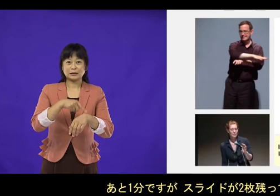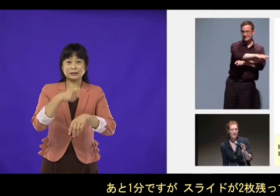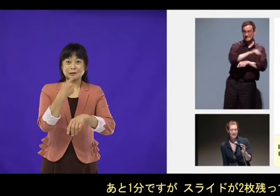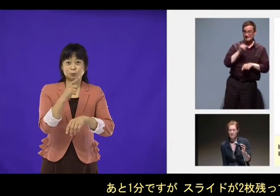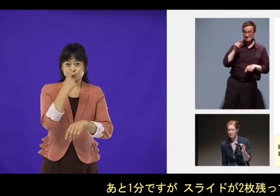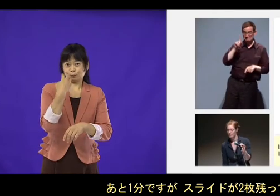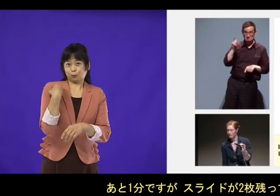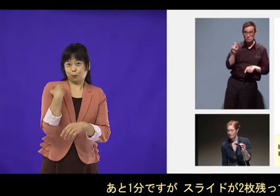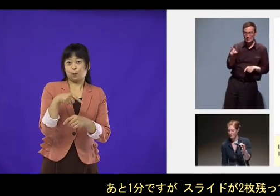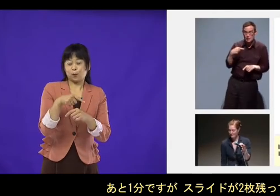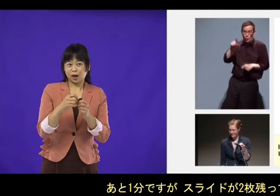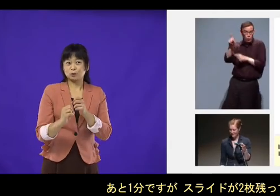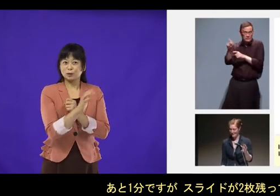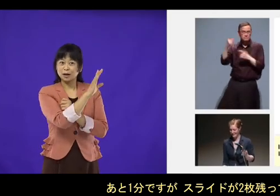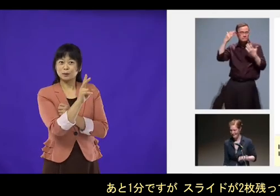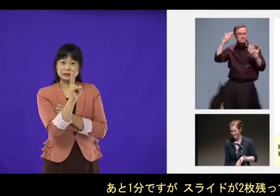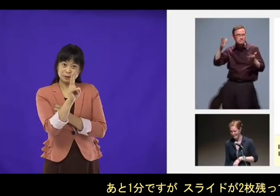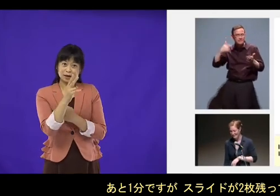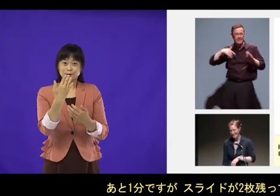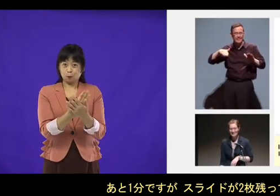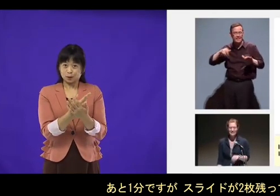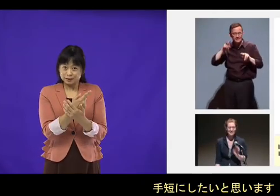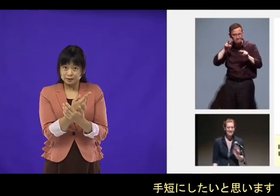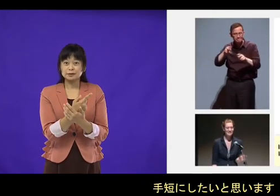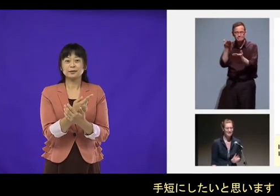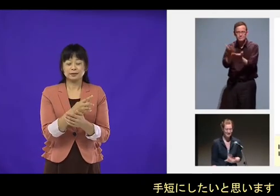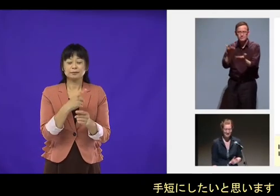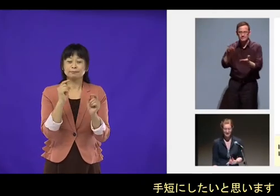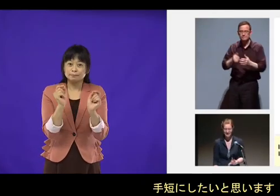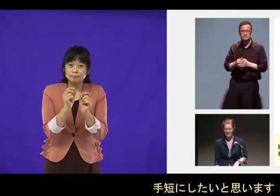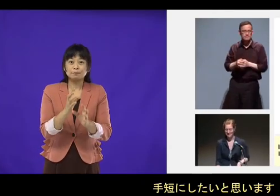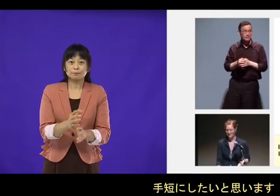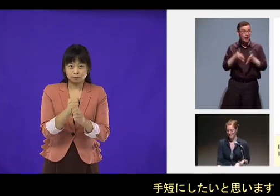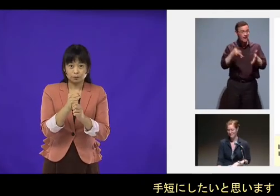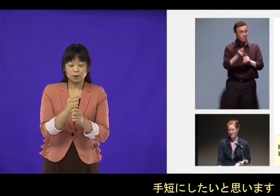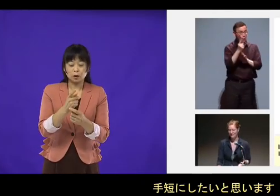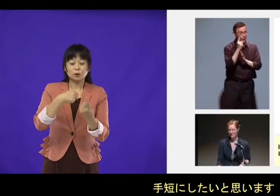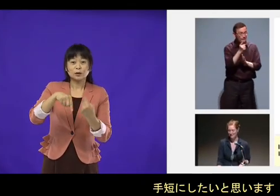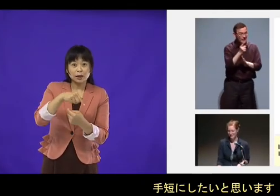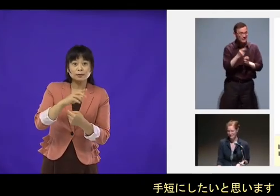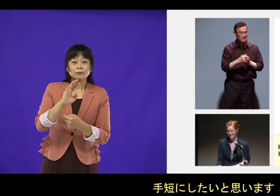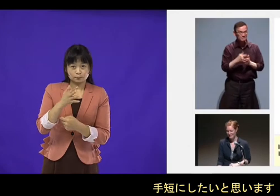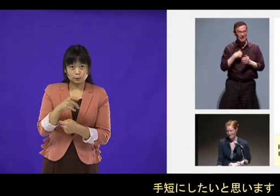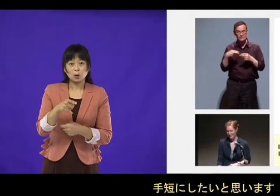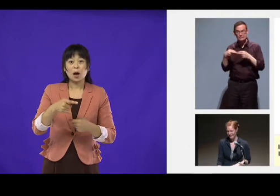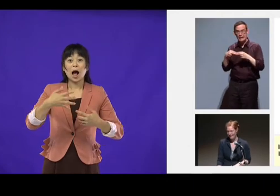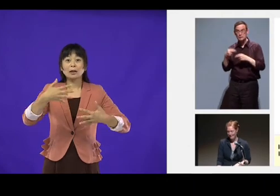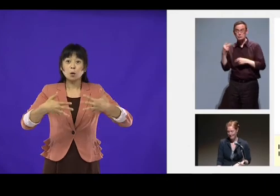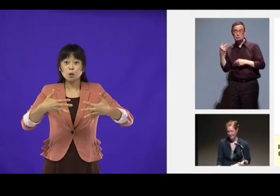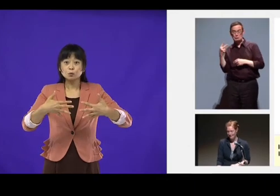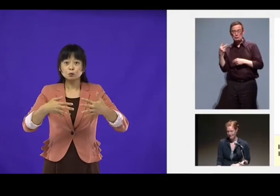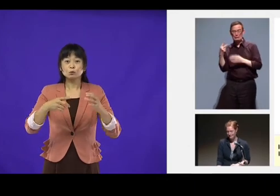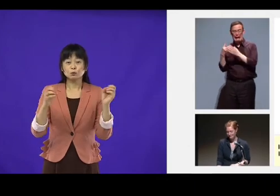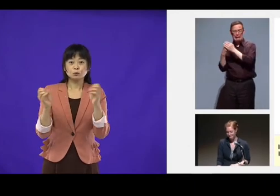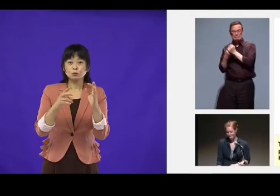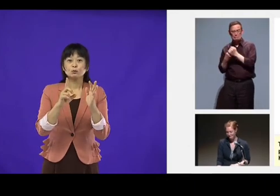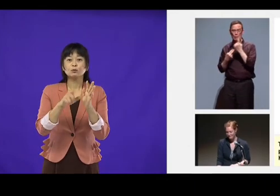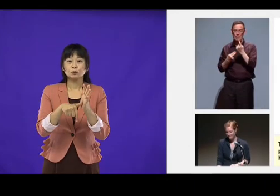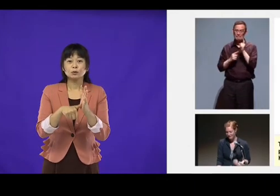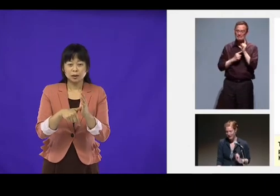I've got 1 minute and 2 slides, so I'll just try to be really short.